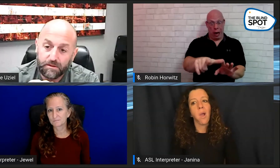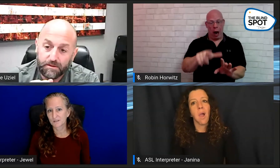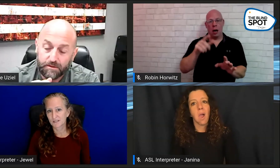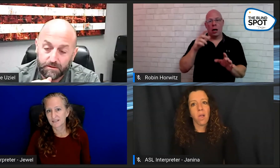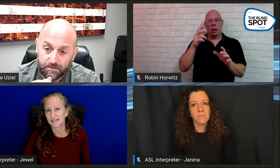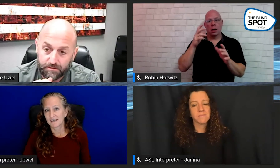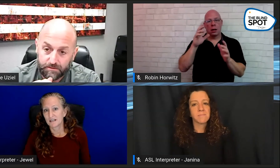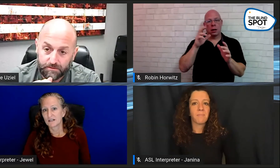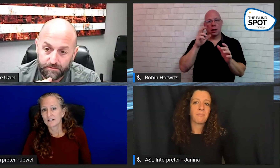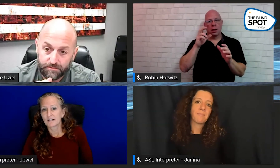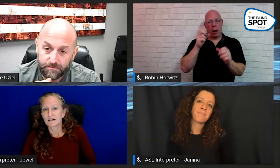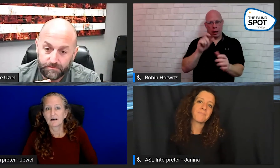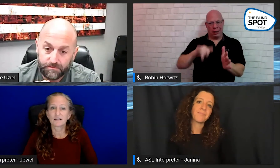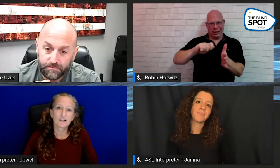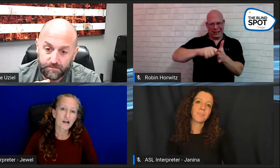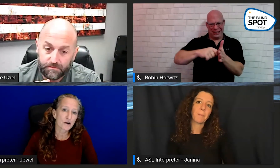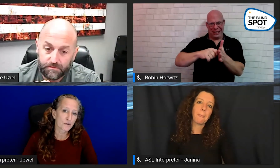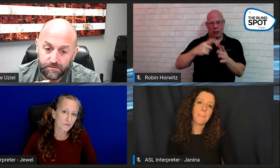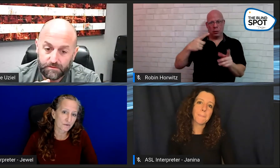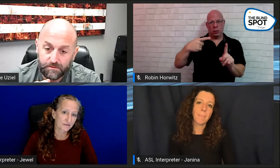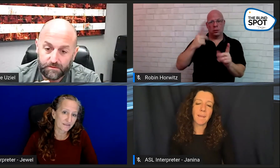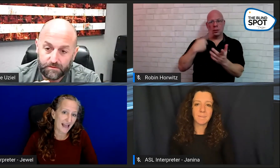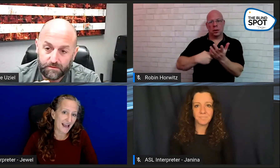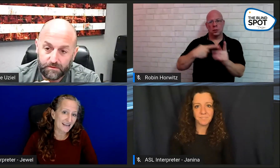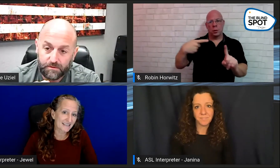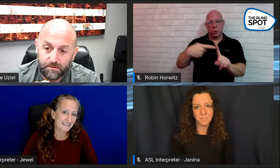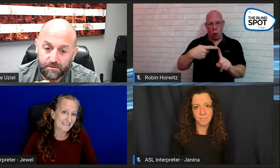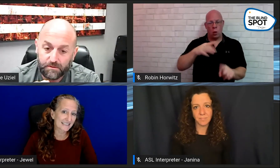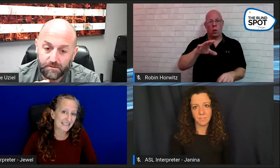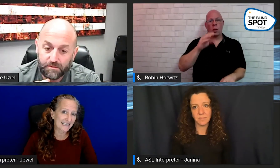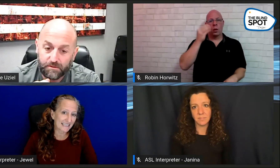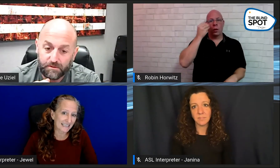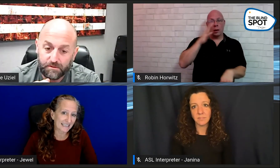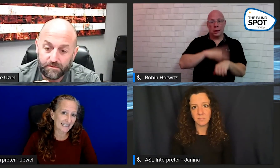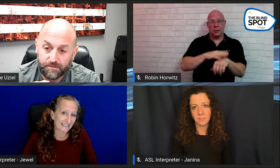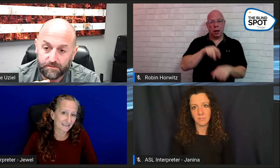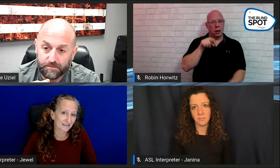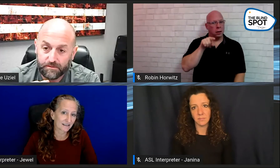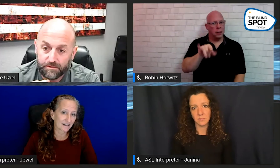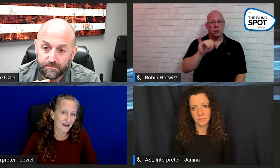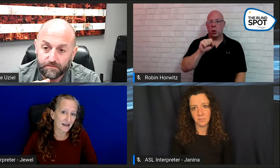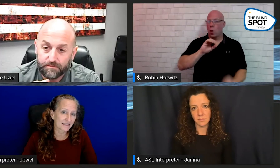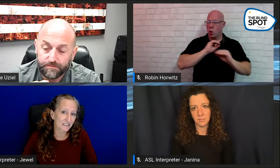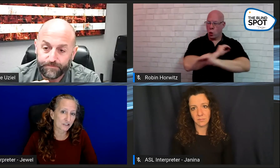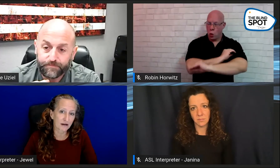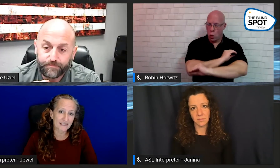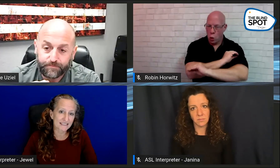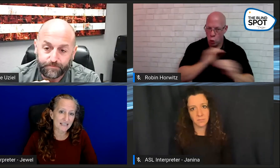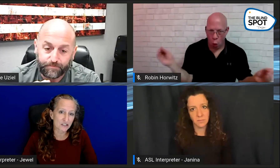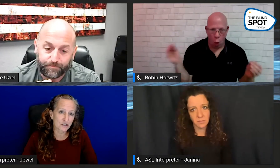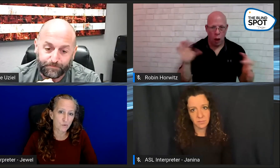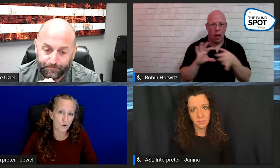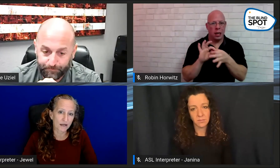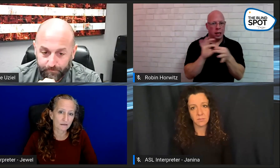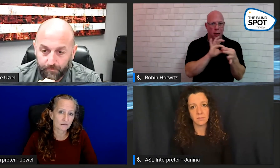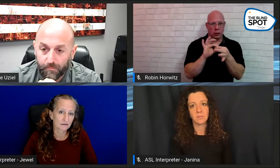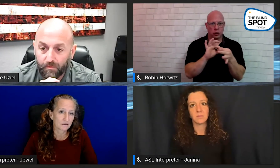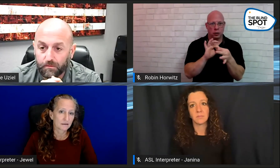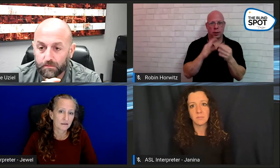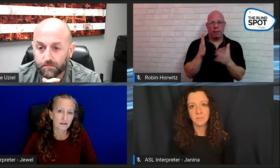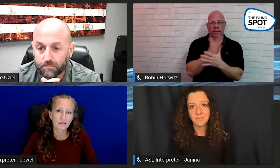Right. You know, that is the key. That is a great discussion